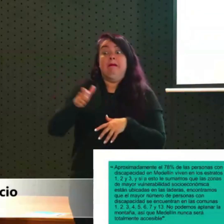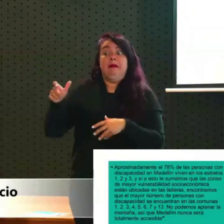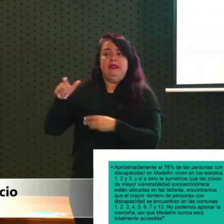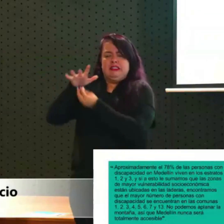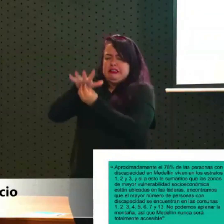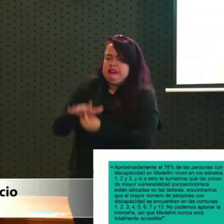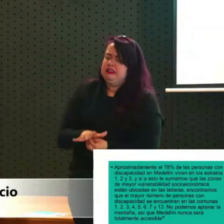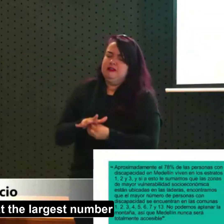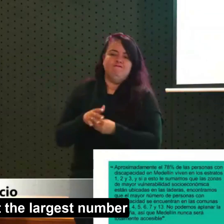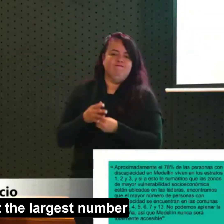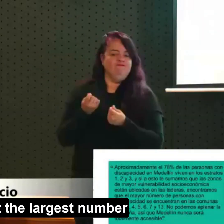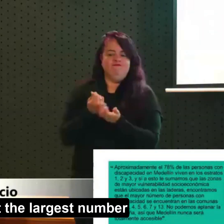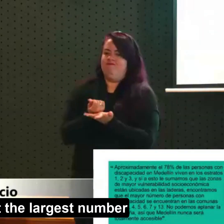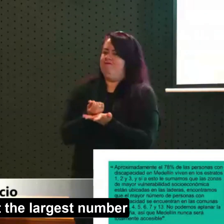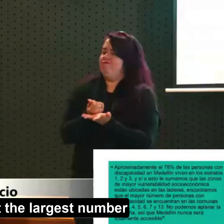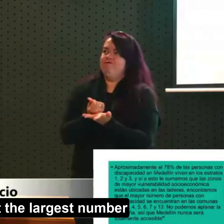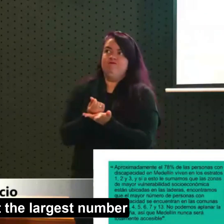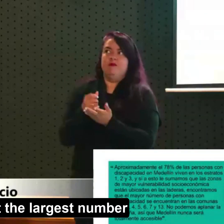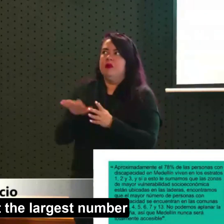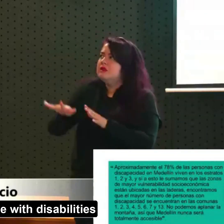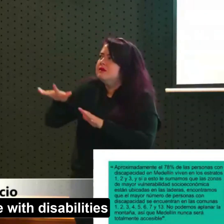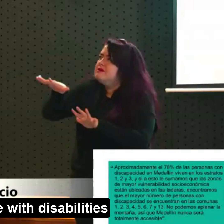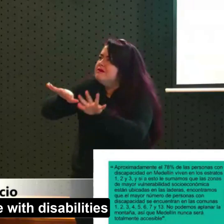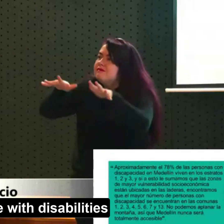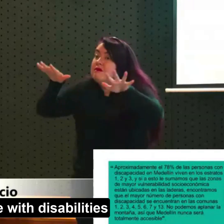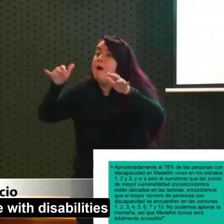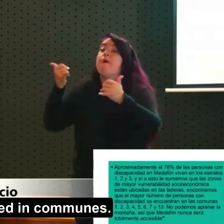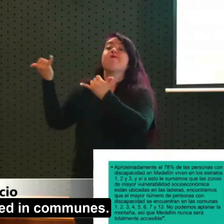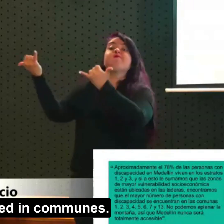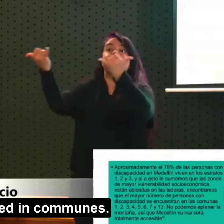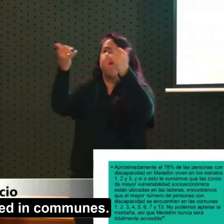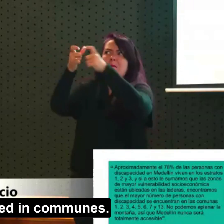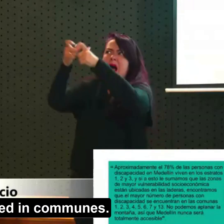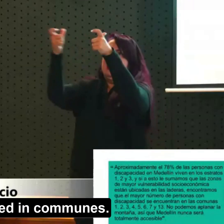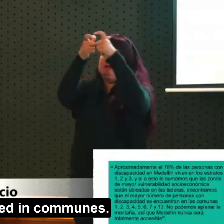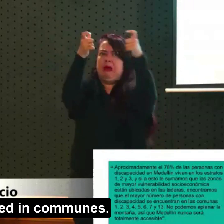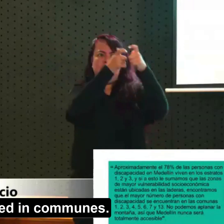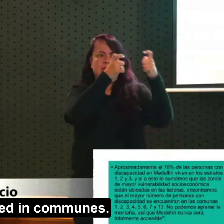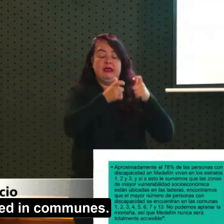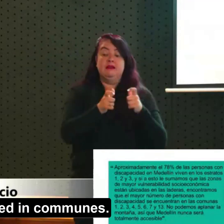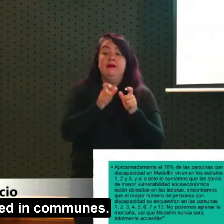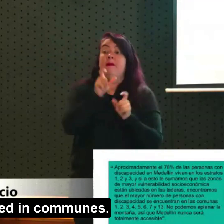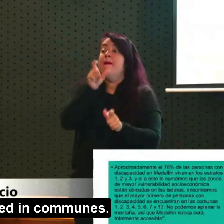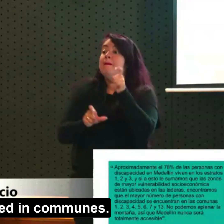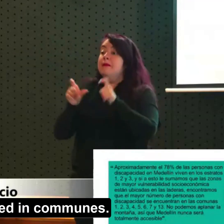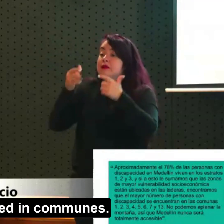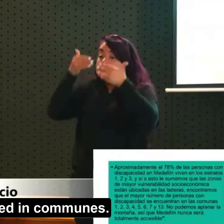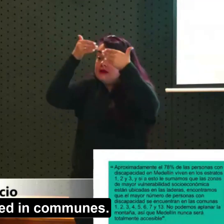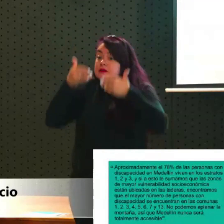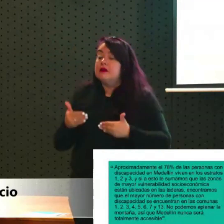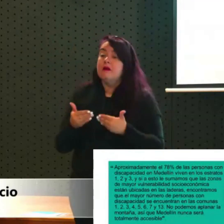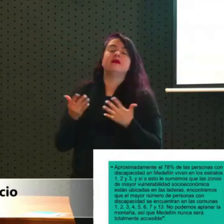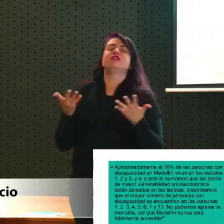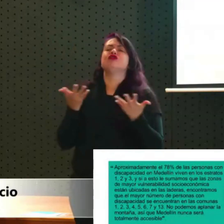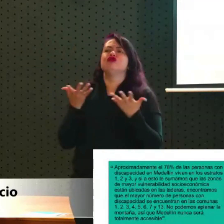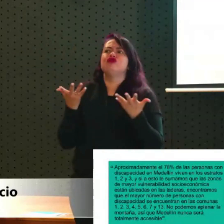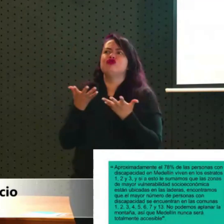hillsides, we find that the largest number of people with disabilities are located in